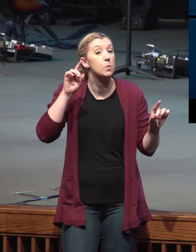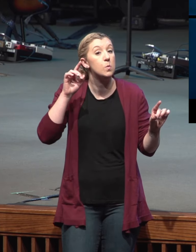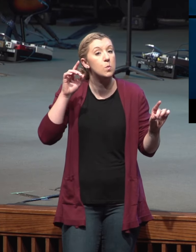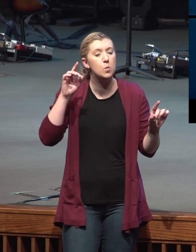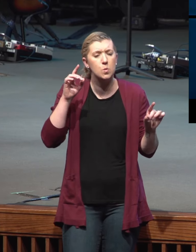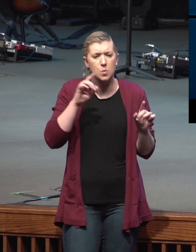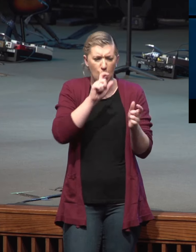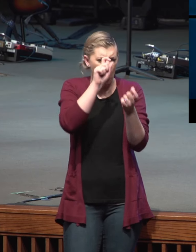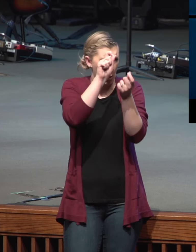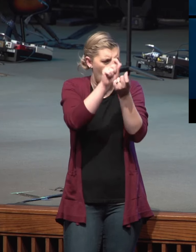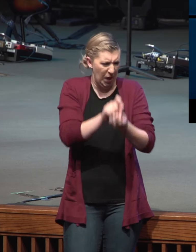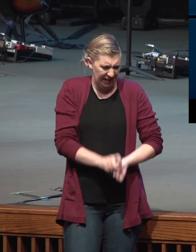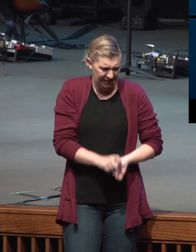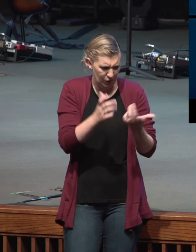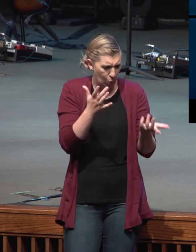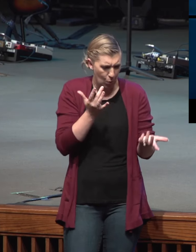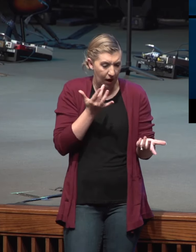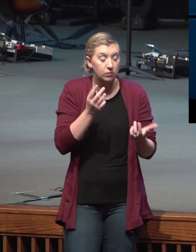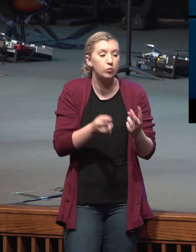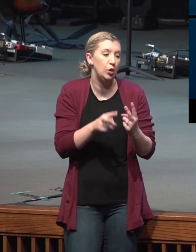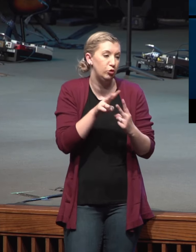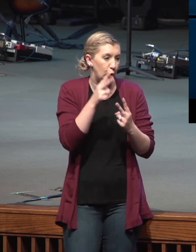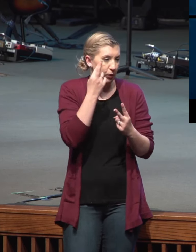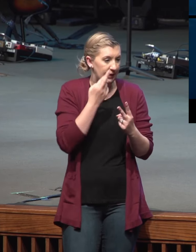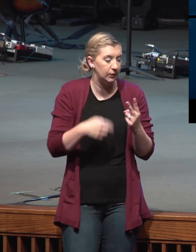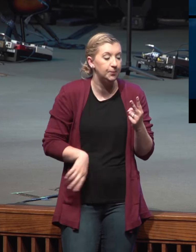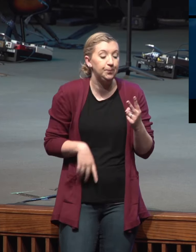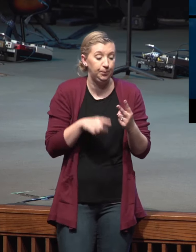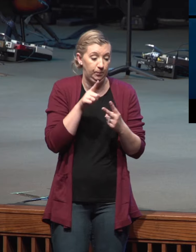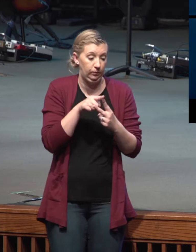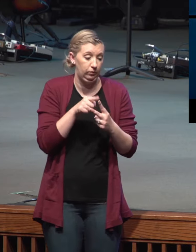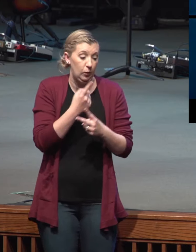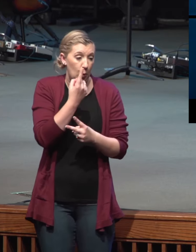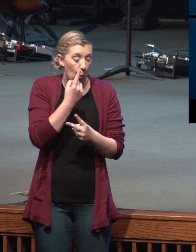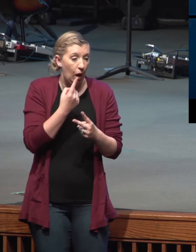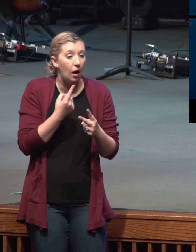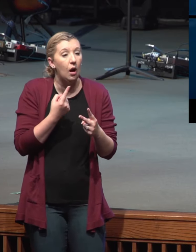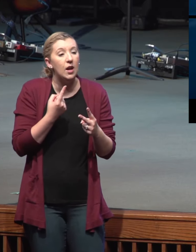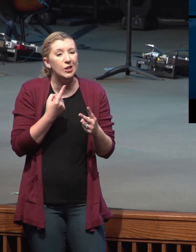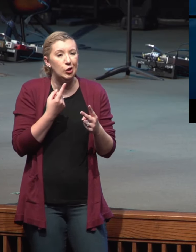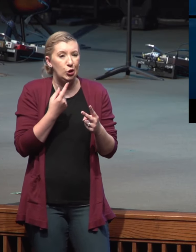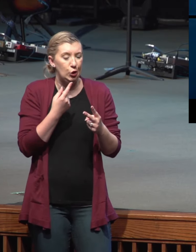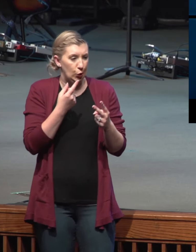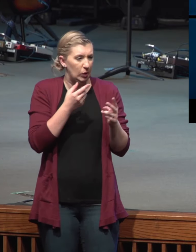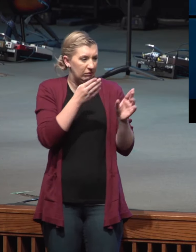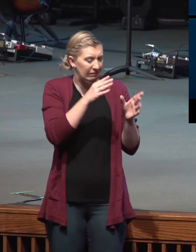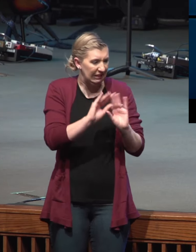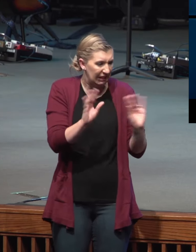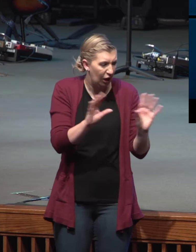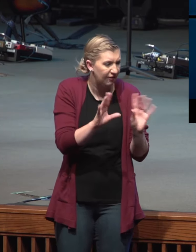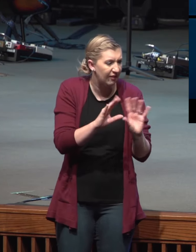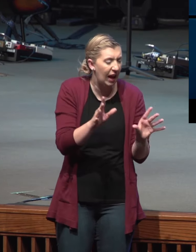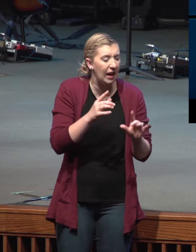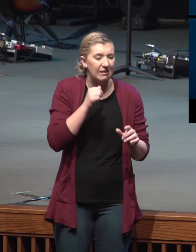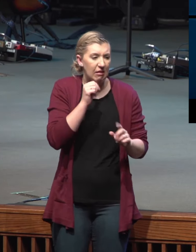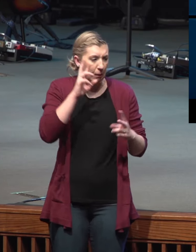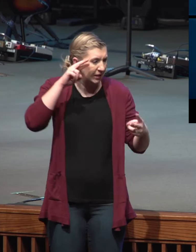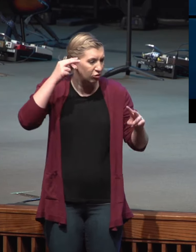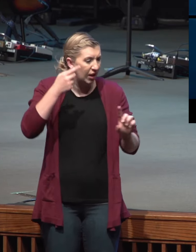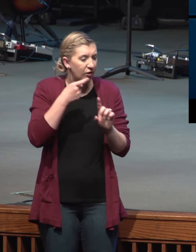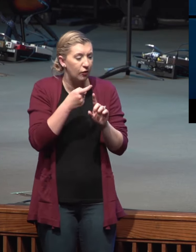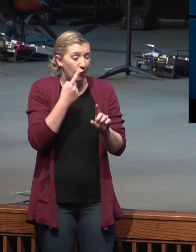this detail? Well, at least 2 reasons. One, I think, was to set the record straight, lest we get the wrong idea from the